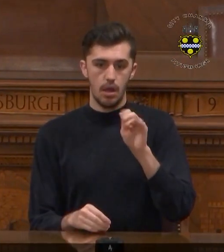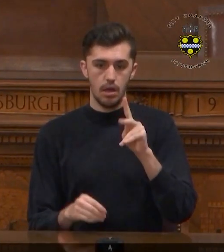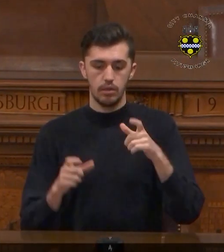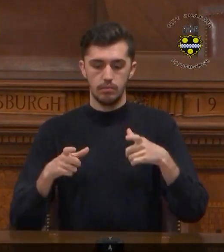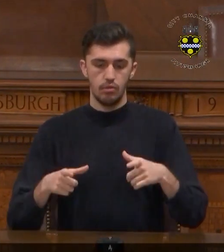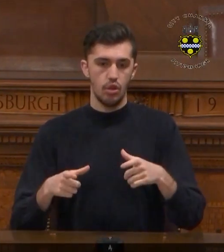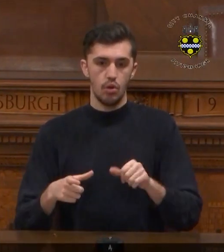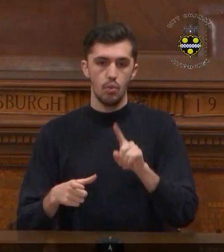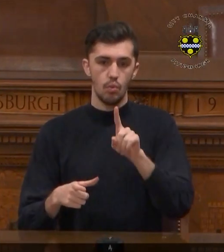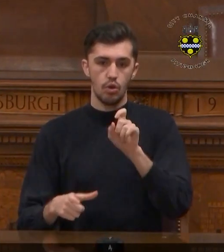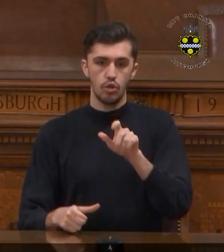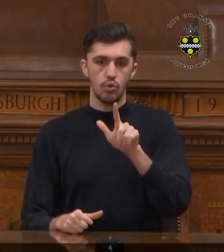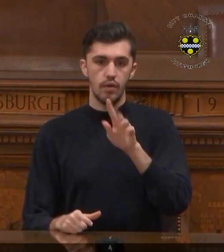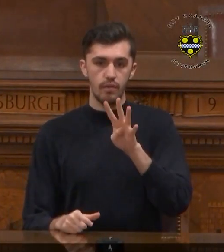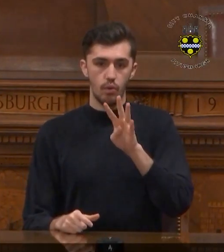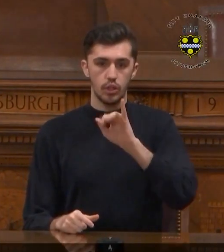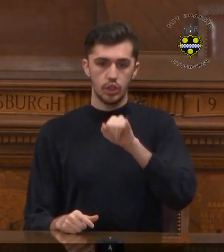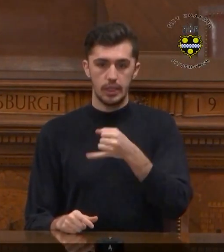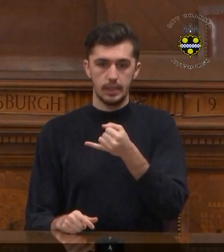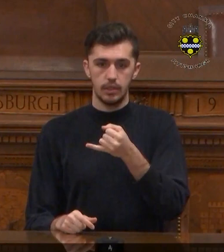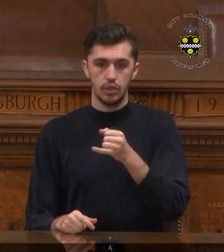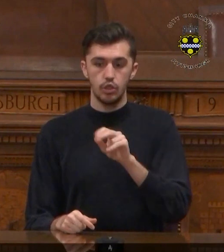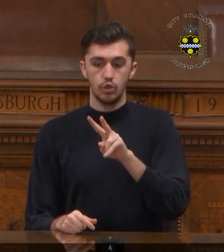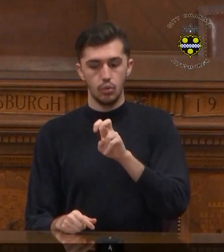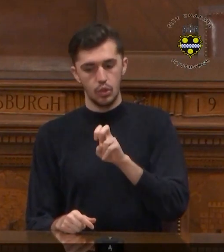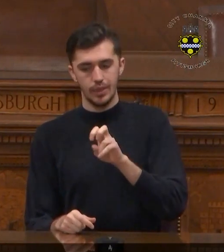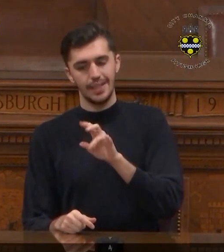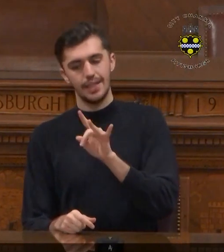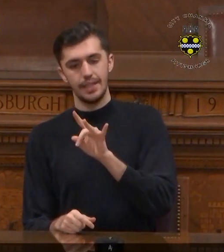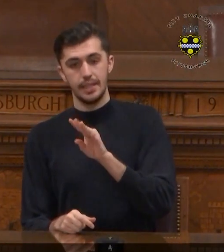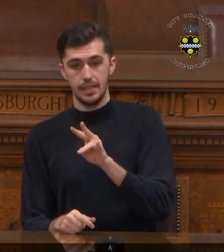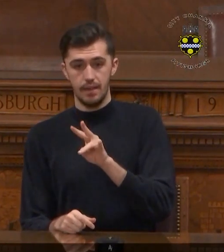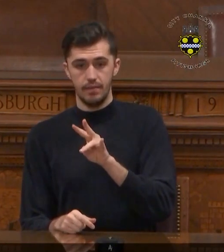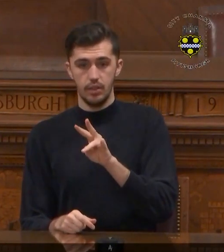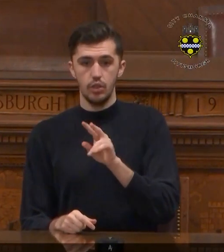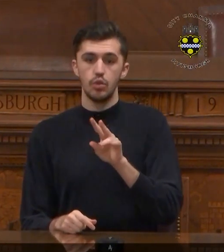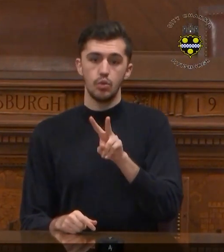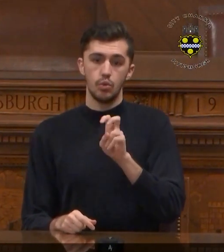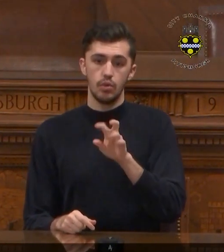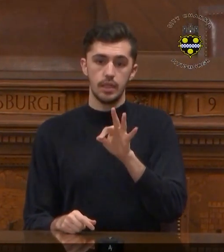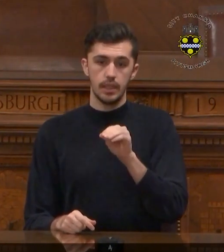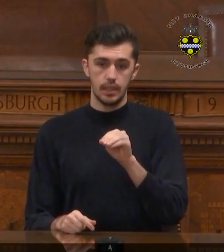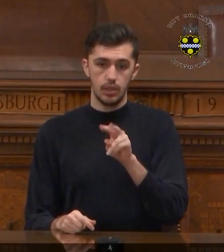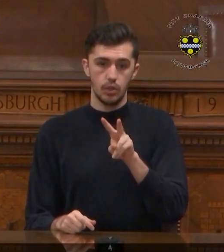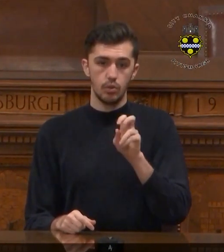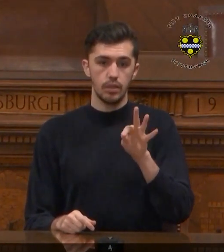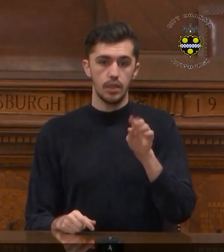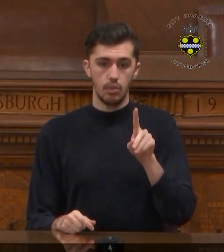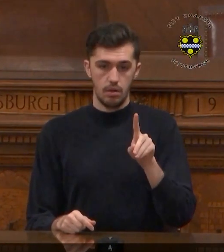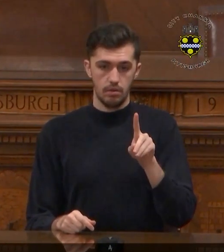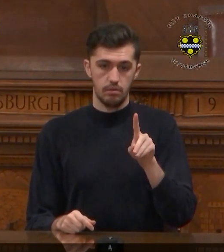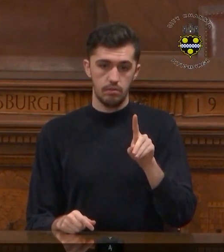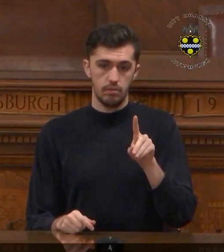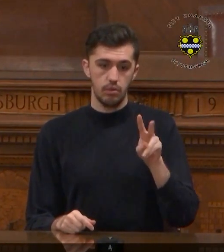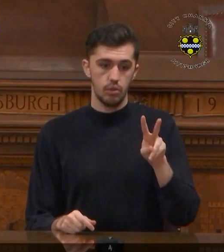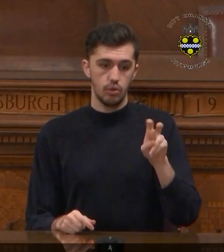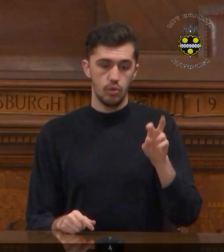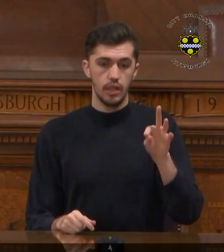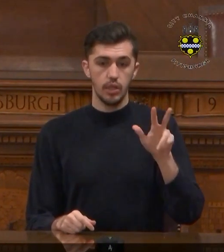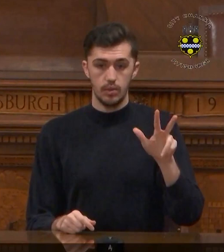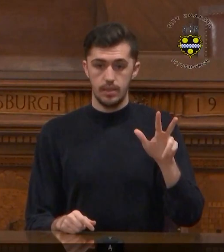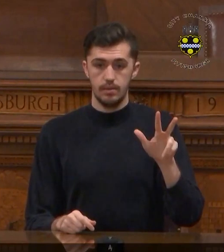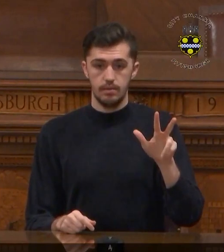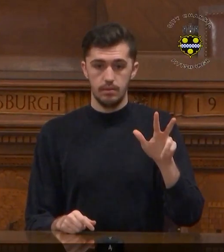124J, Lots 287, 290, 291,